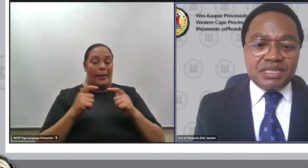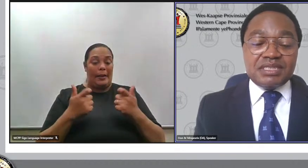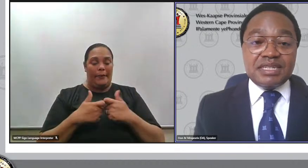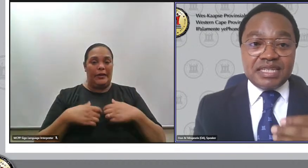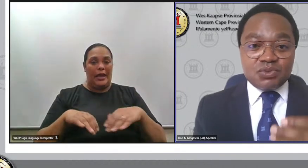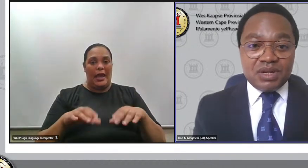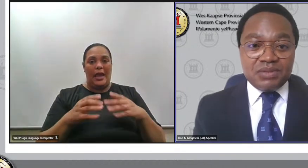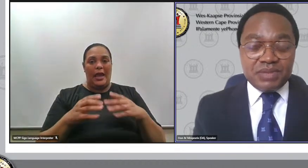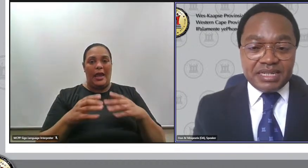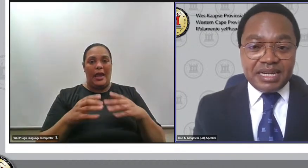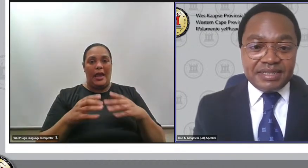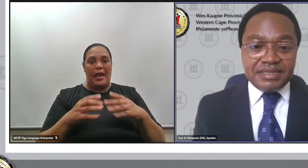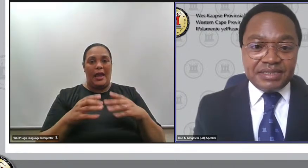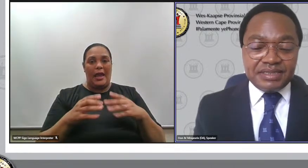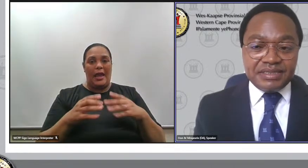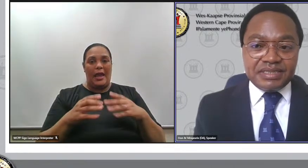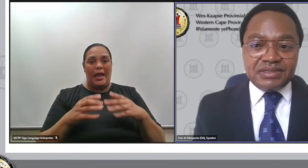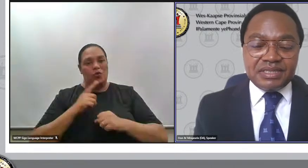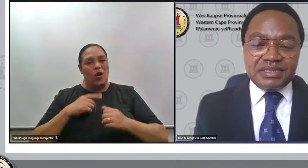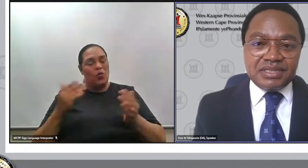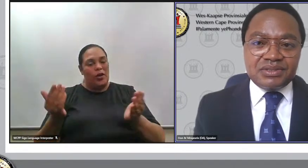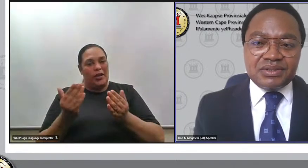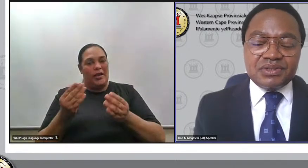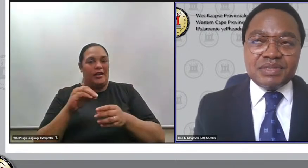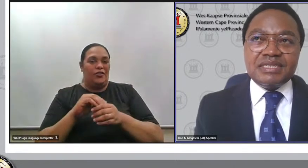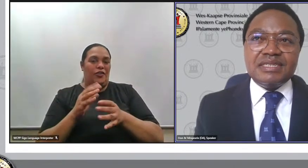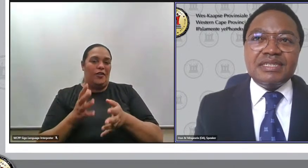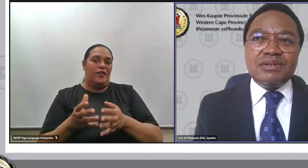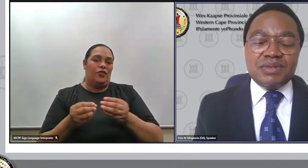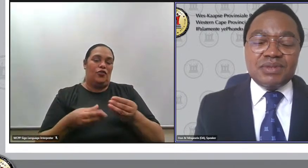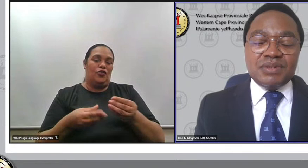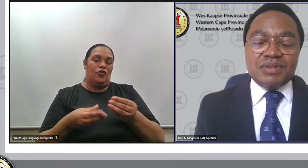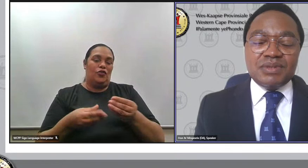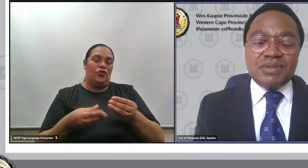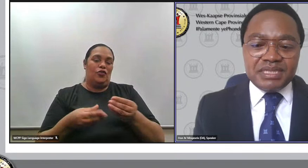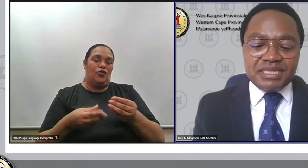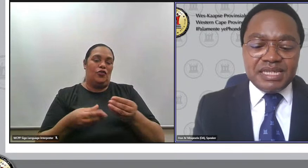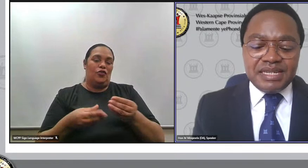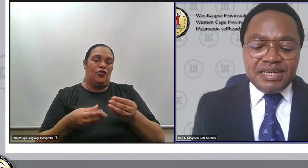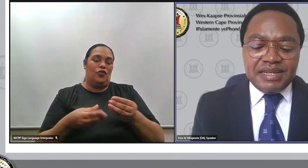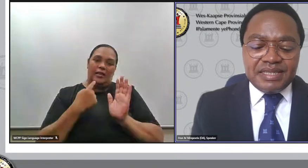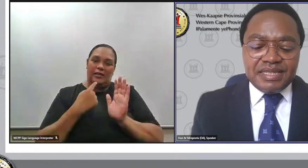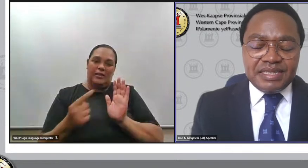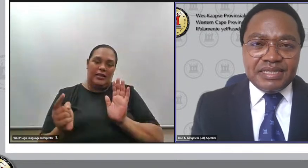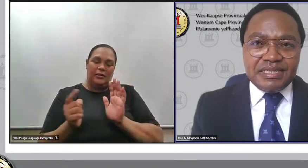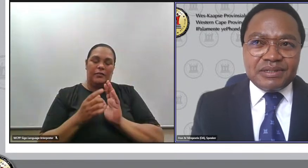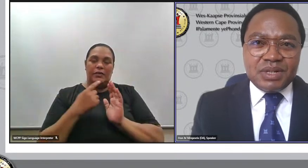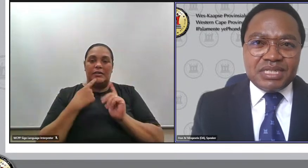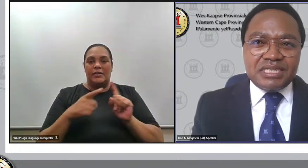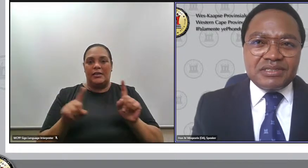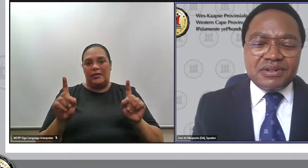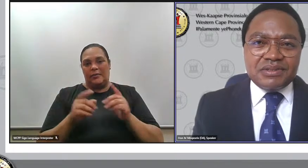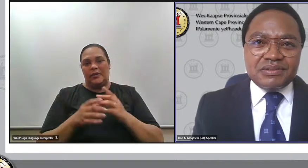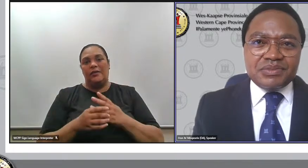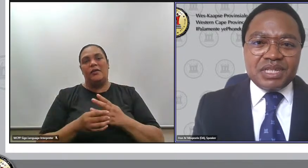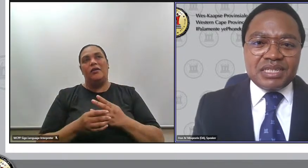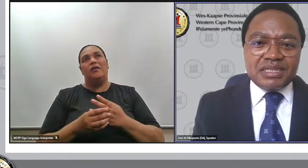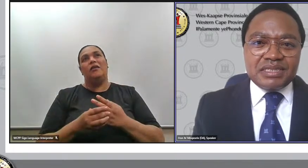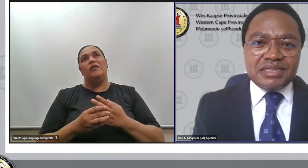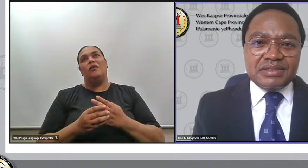that space, and that's why we encourage it in this document, with that statement. The question